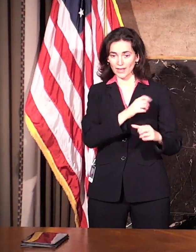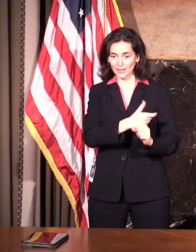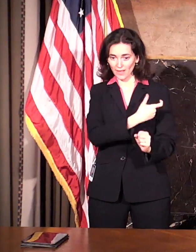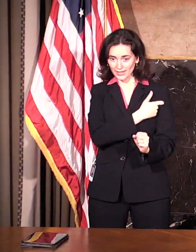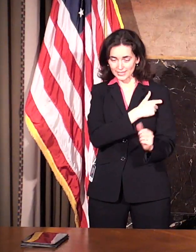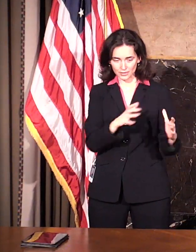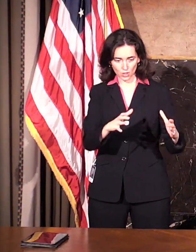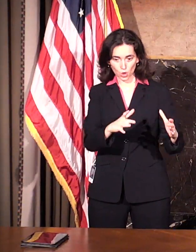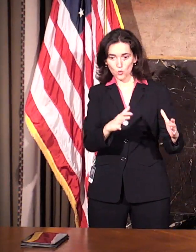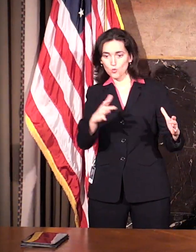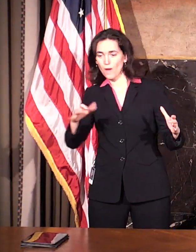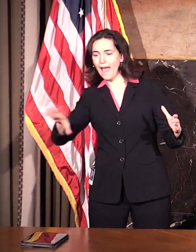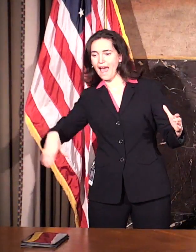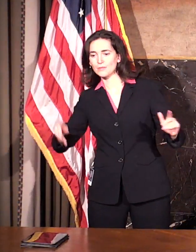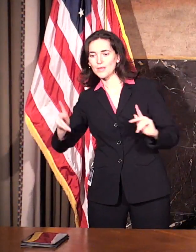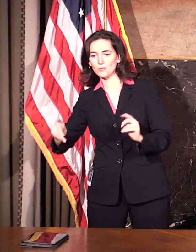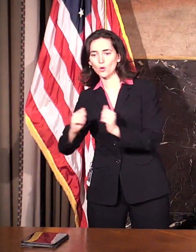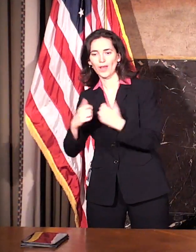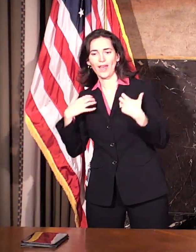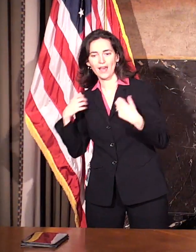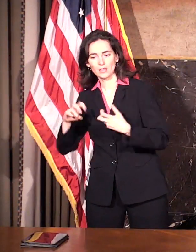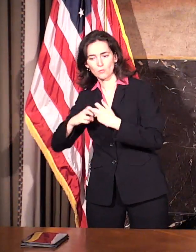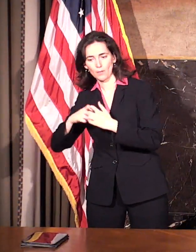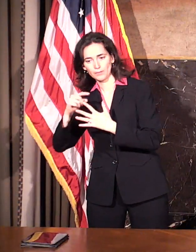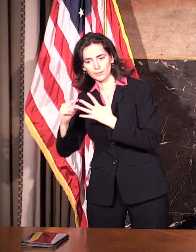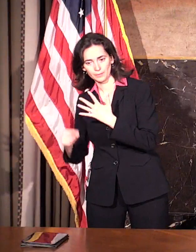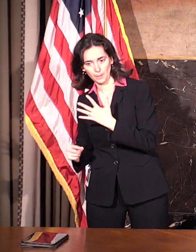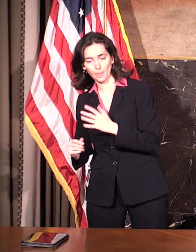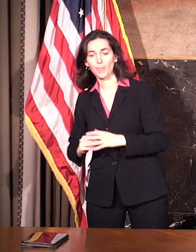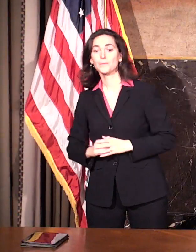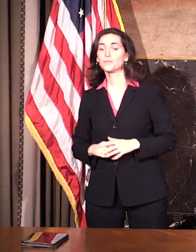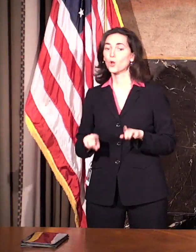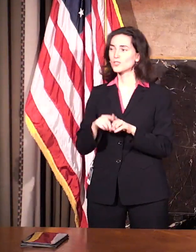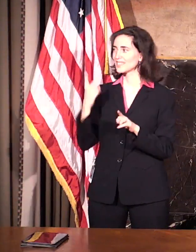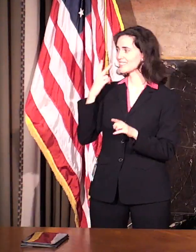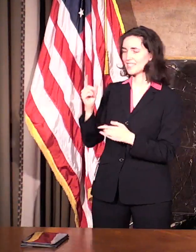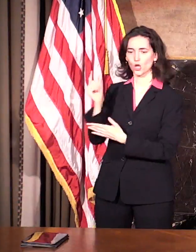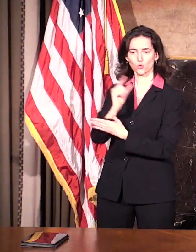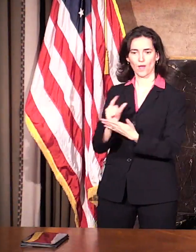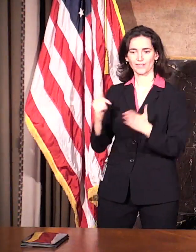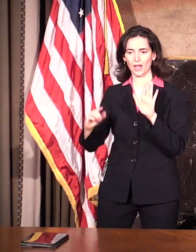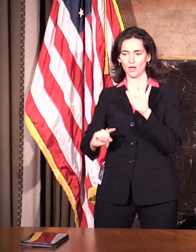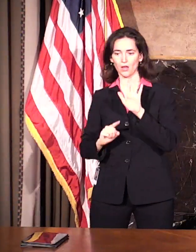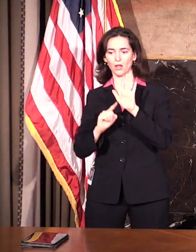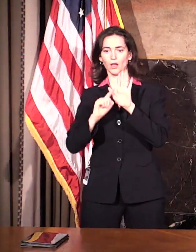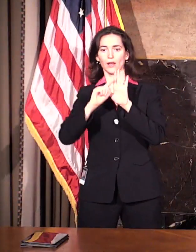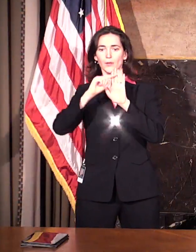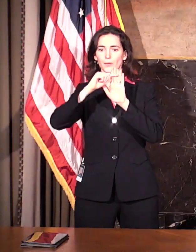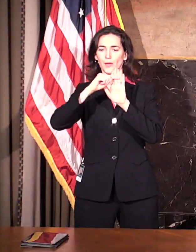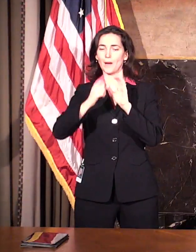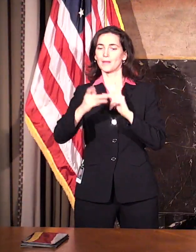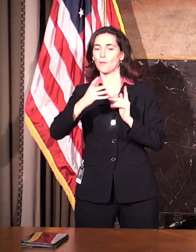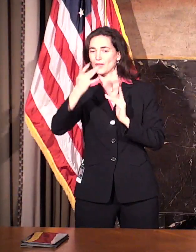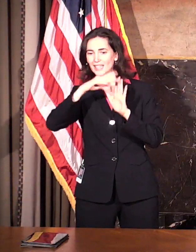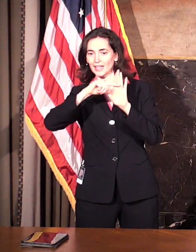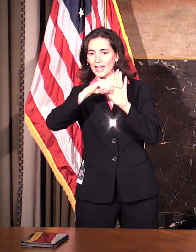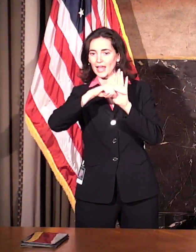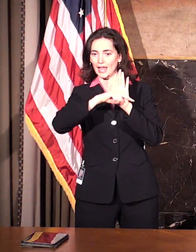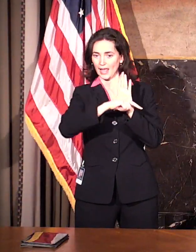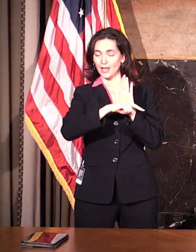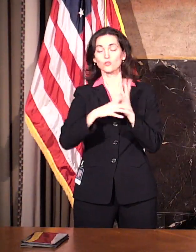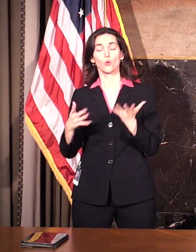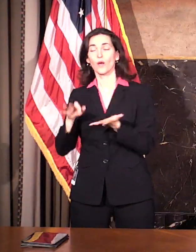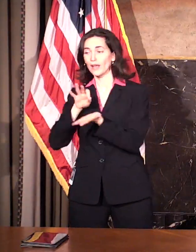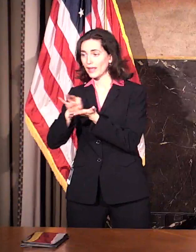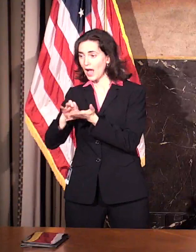conditions. When you look at the graph right now, our incidence is going down as well. So I think it is a combination of those two, Sam. I think cases are